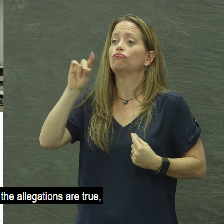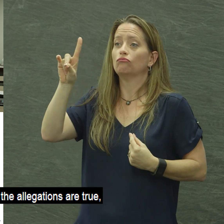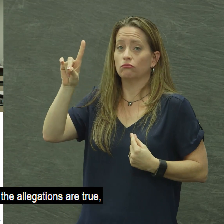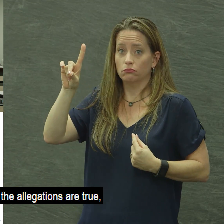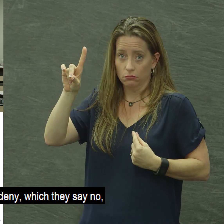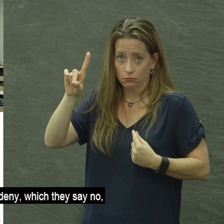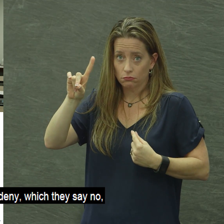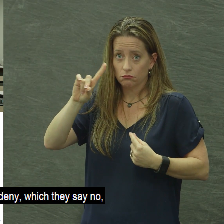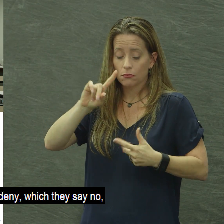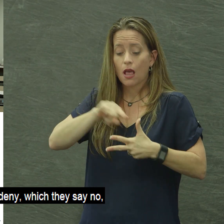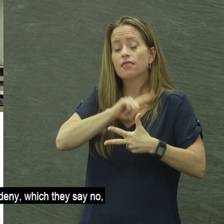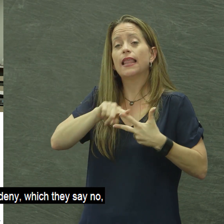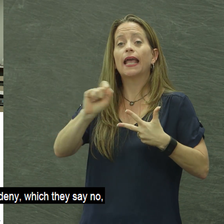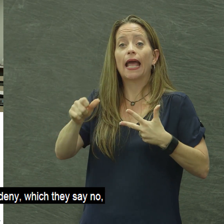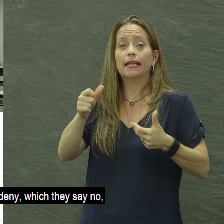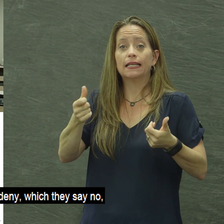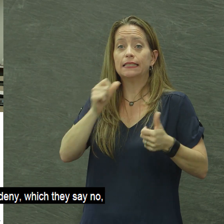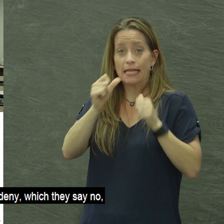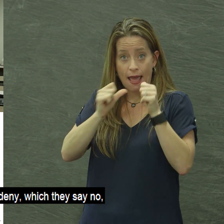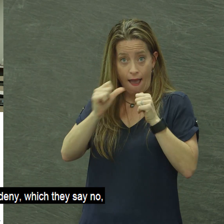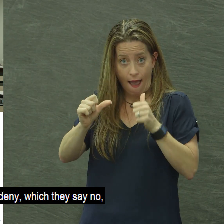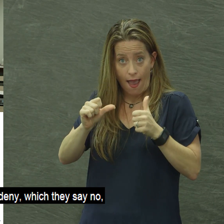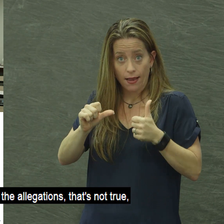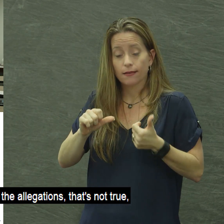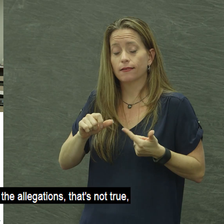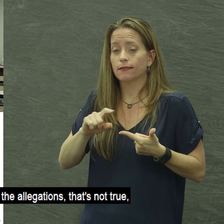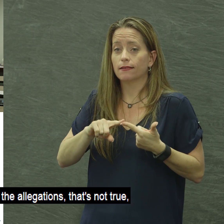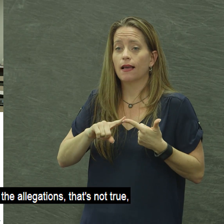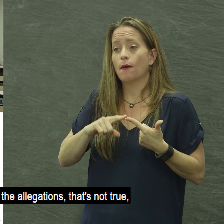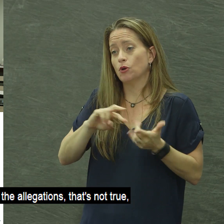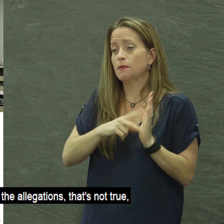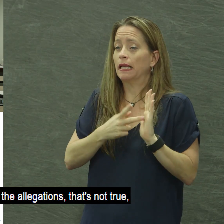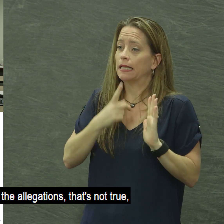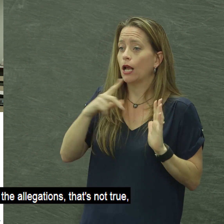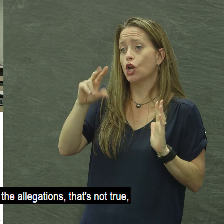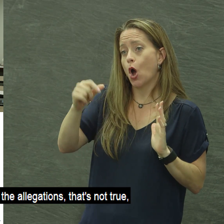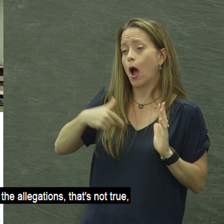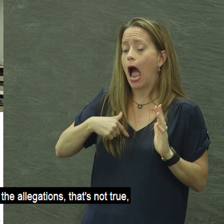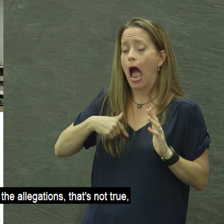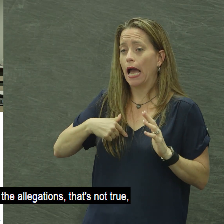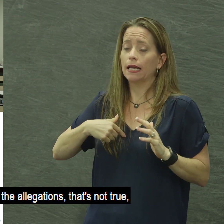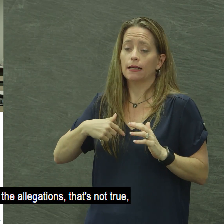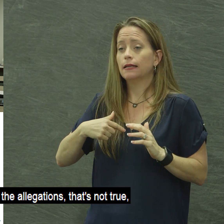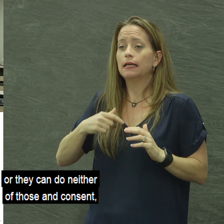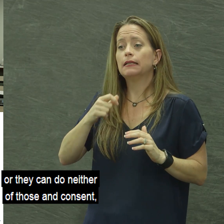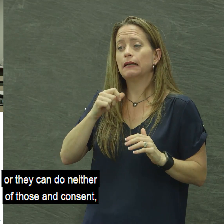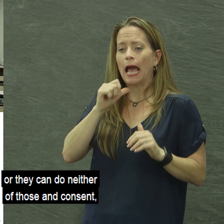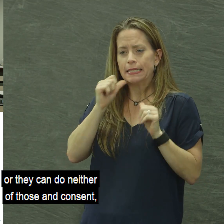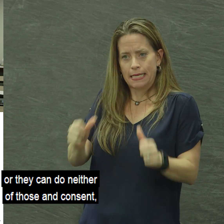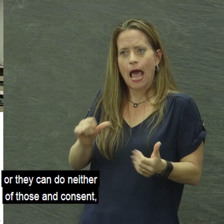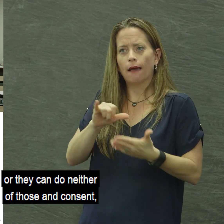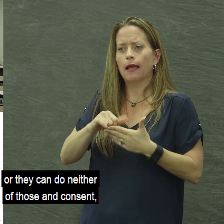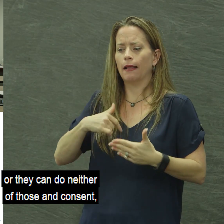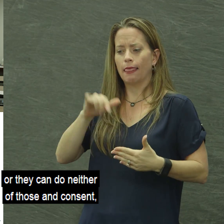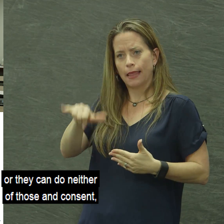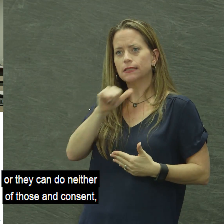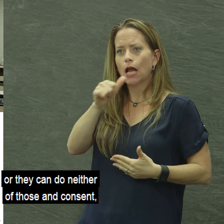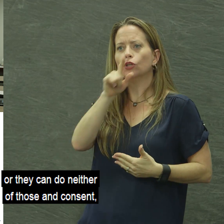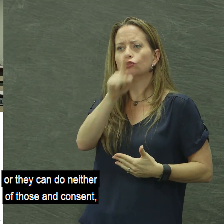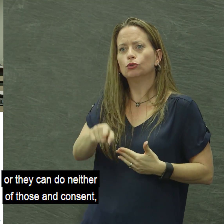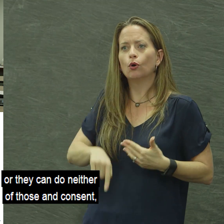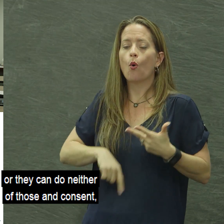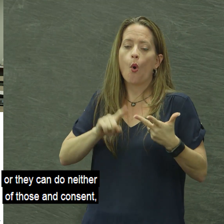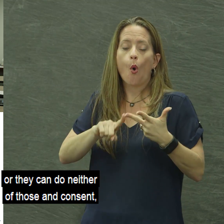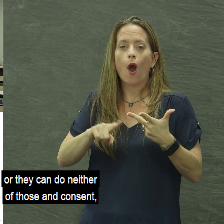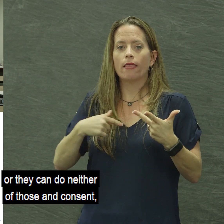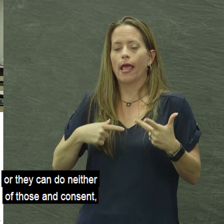true; deny, which they say, no, I deny the allegations, that's not true; or they can do neither